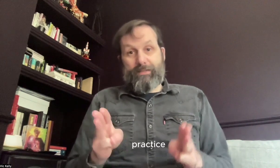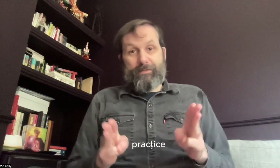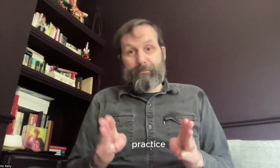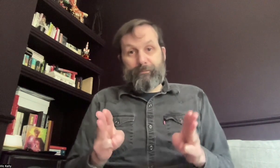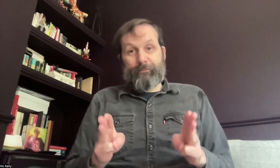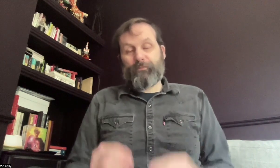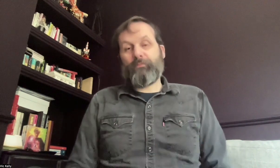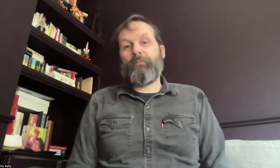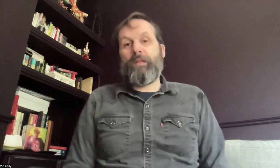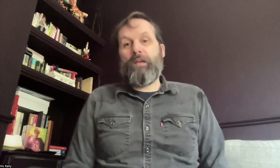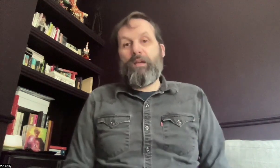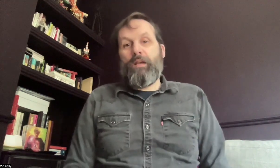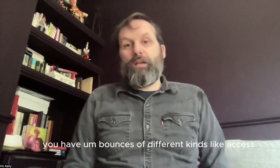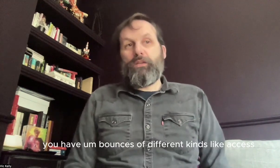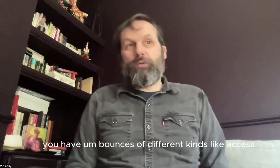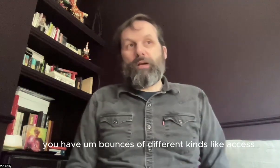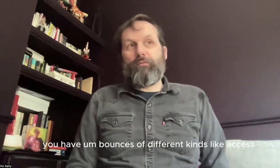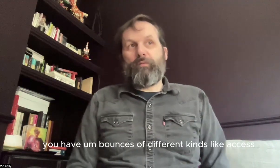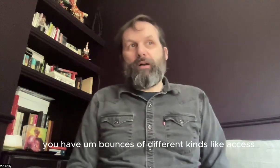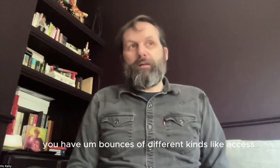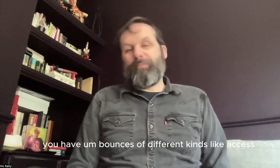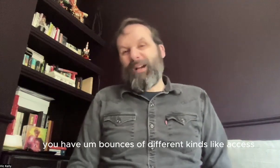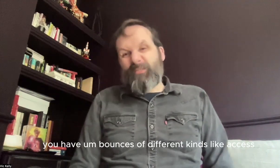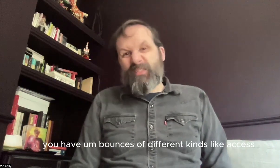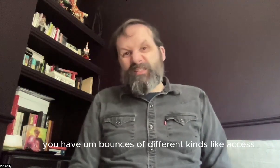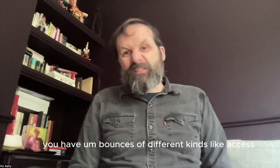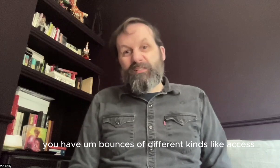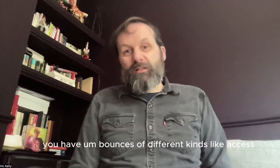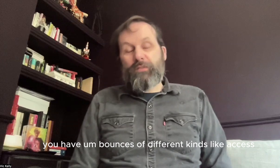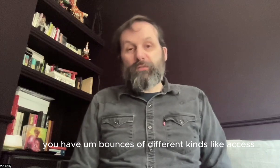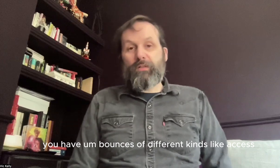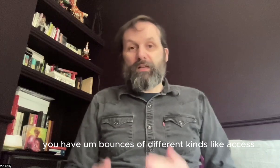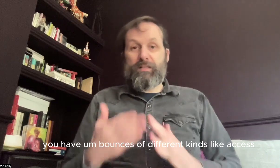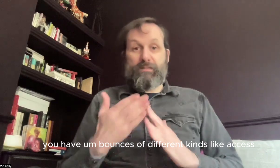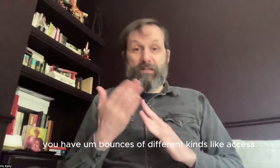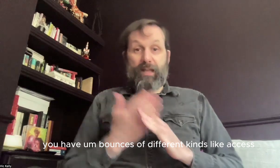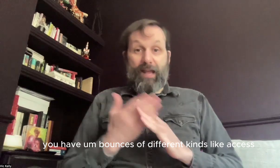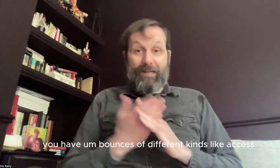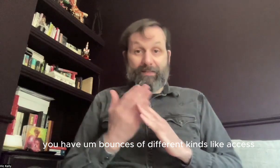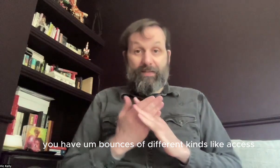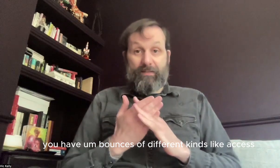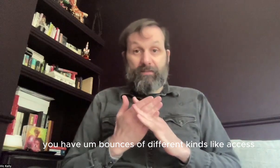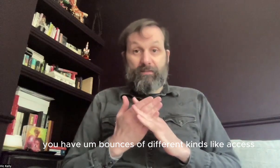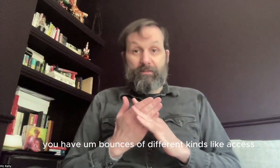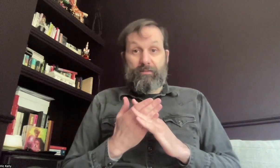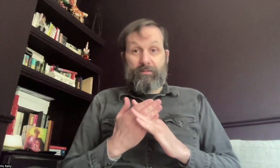practice. You have bounces of different kinds like access,